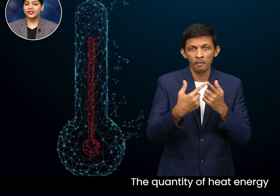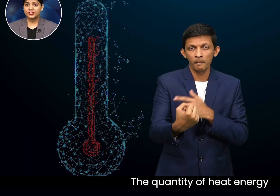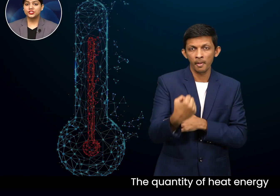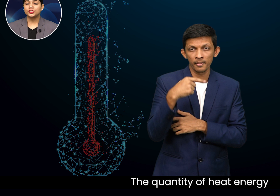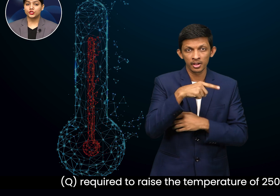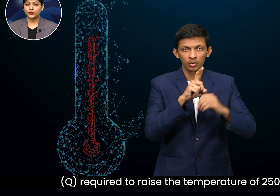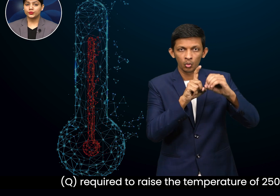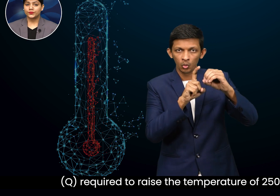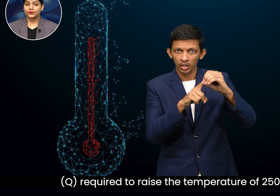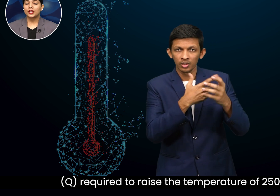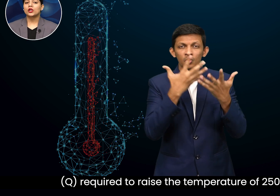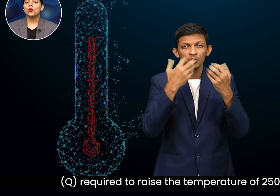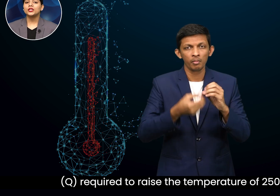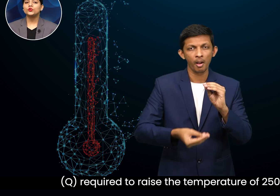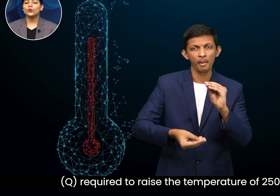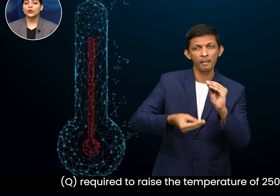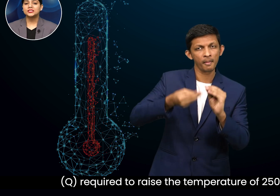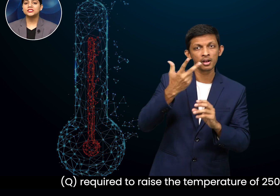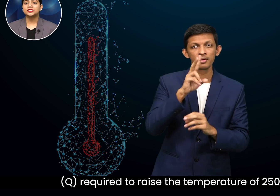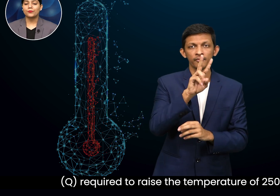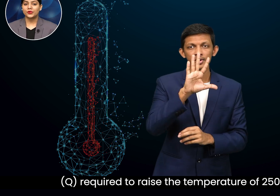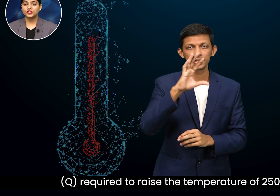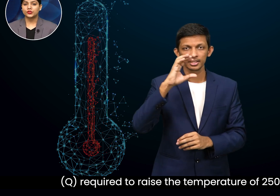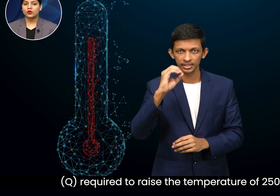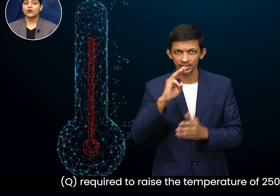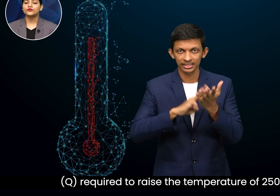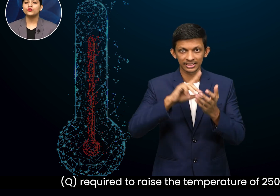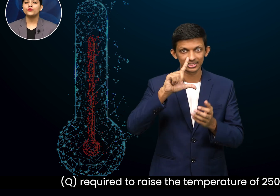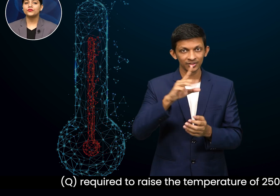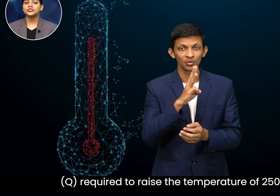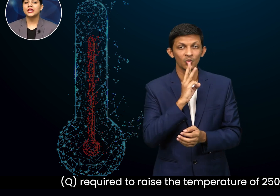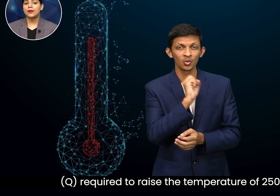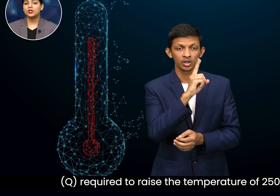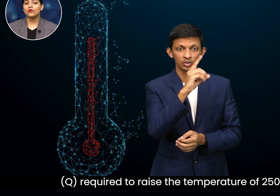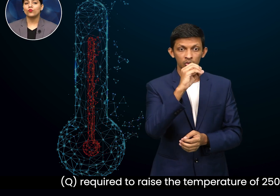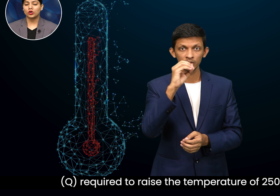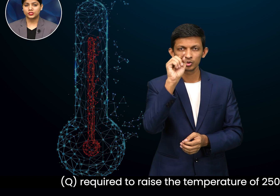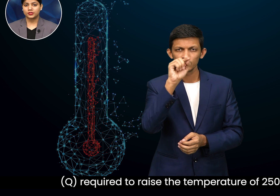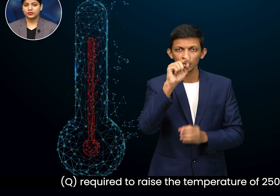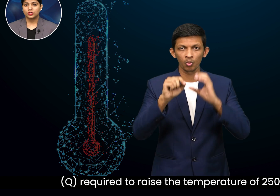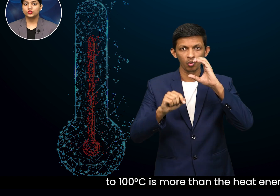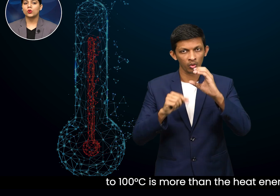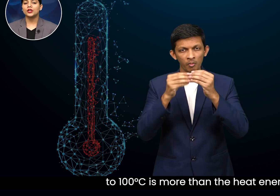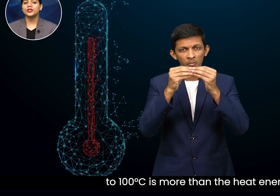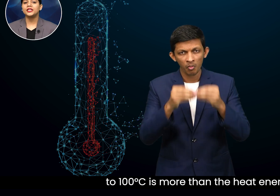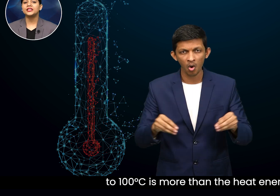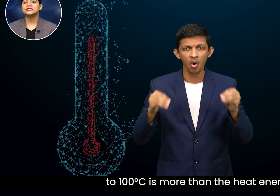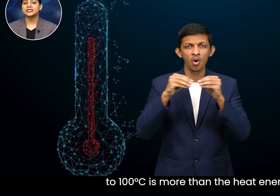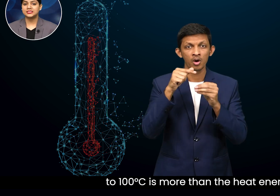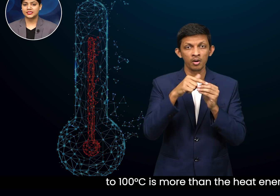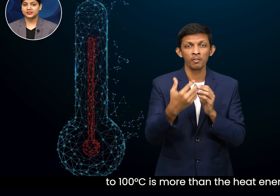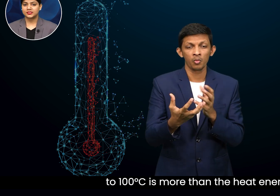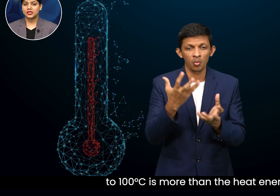heat energy Q required to raise the temperature of 250 ml of water to 100